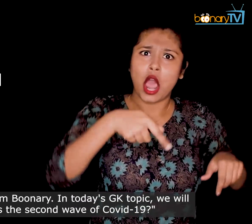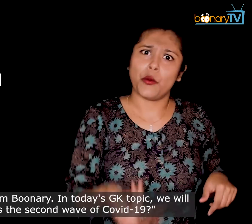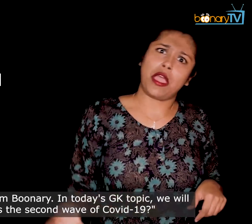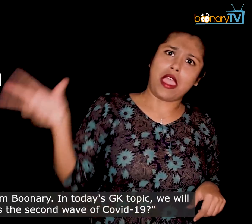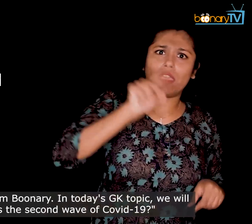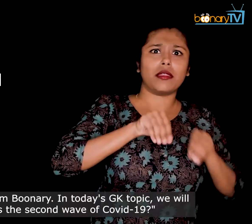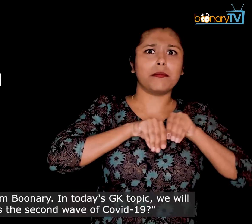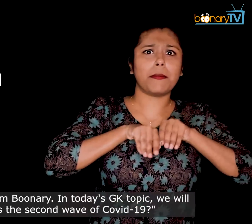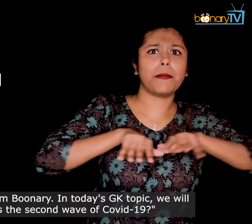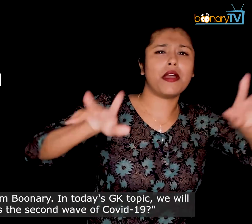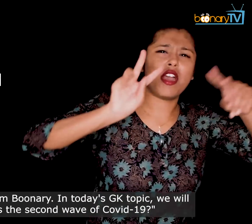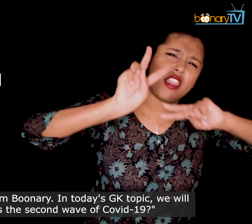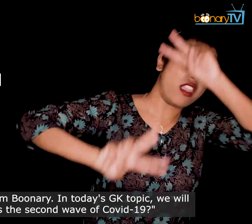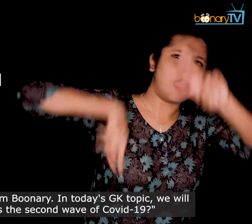wave of covid 19